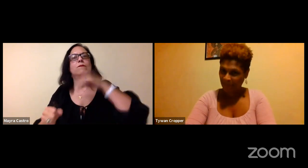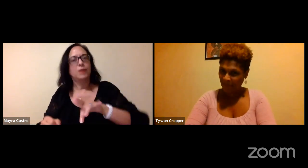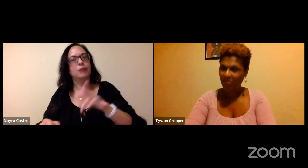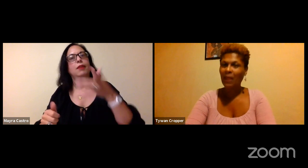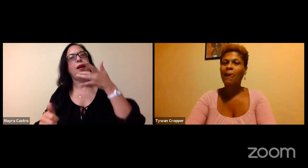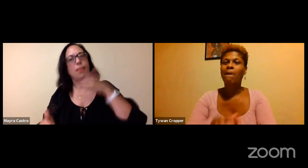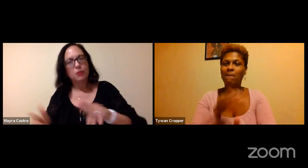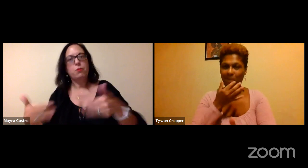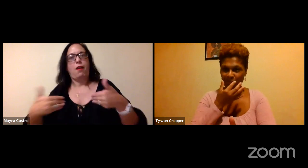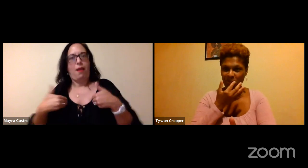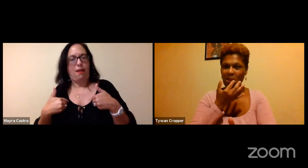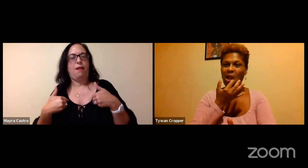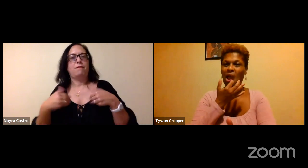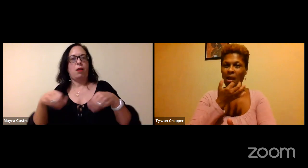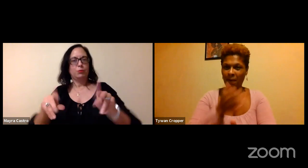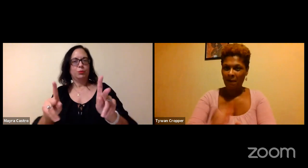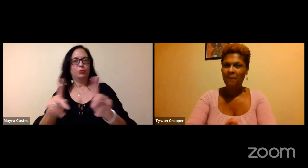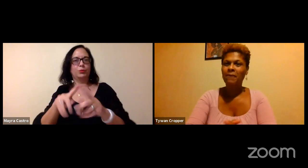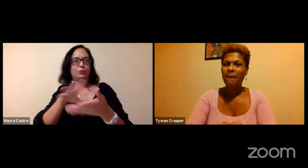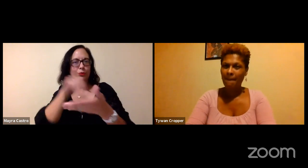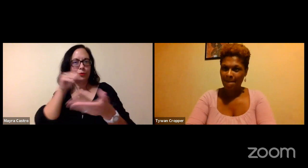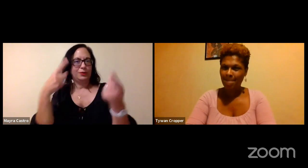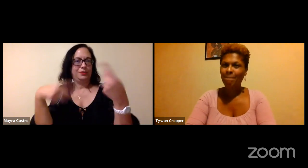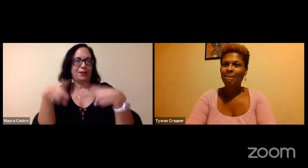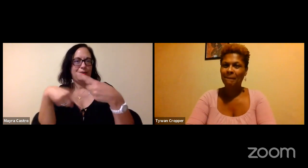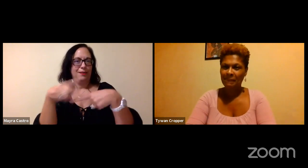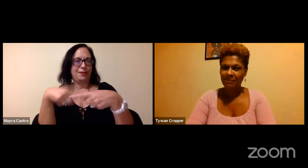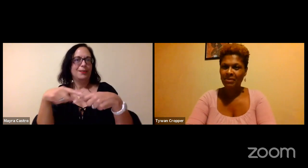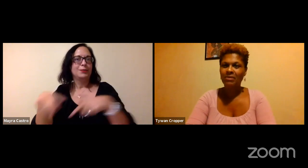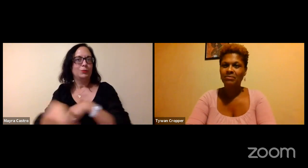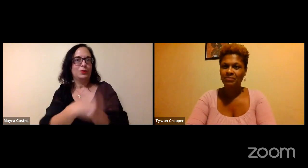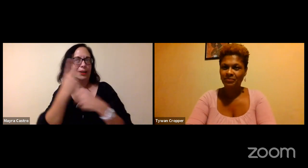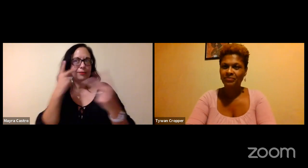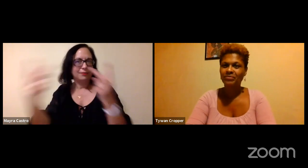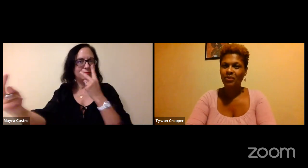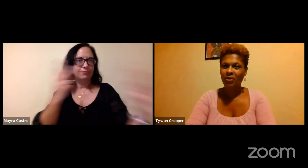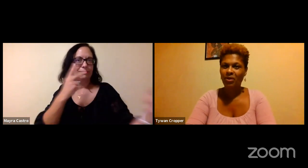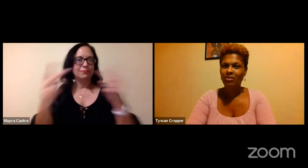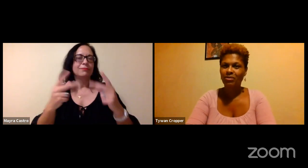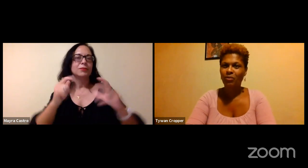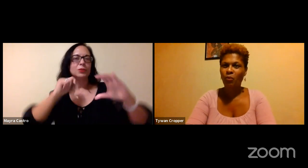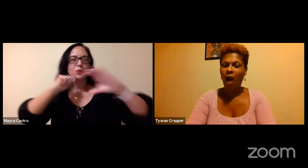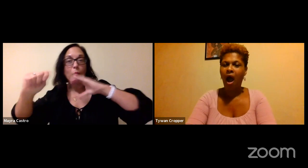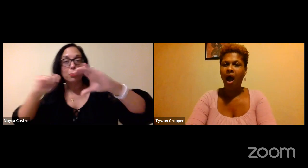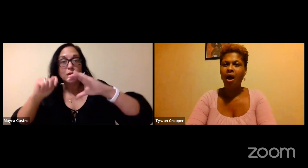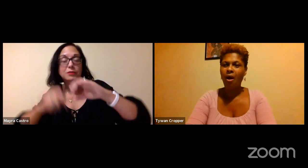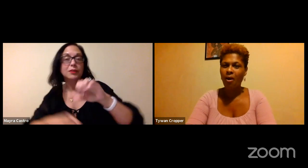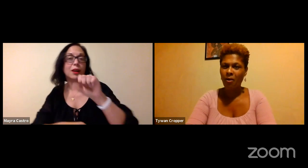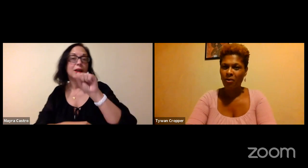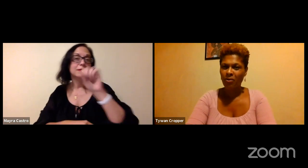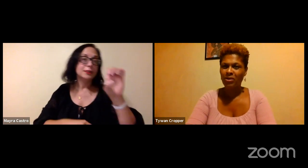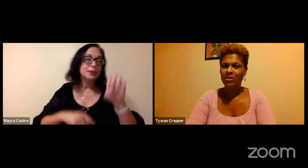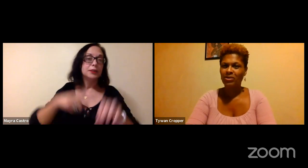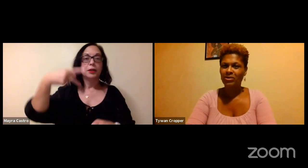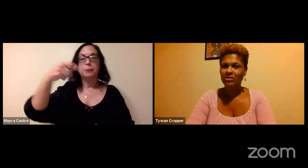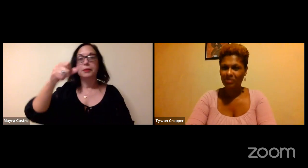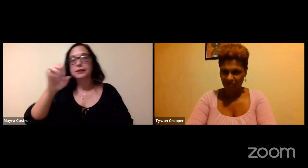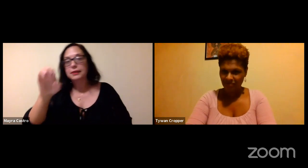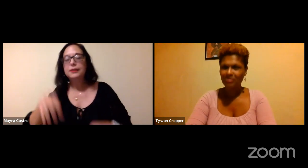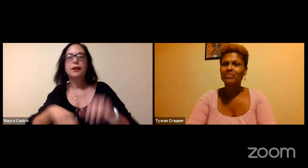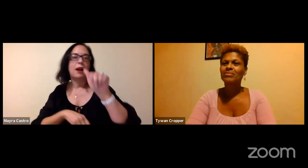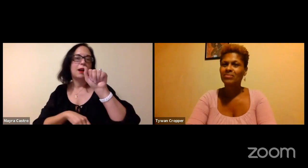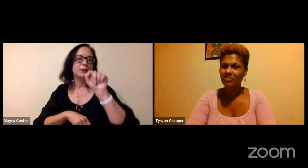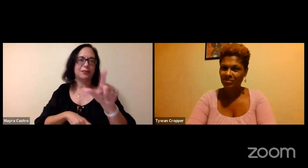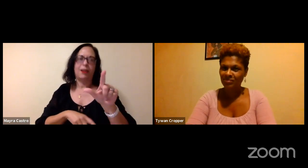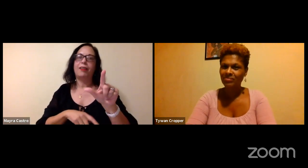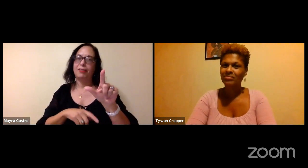Much different than what we see today, where we see more signing in schools for deaf children compared to my time. You